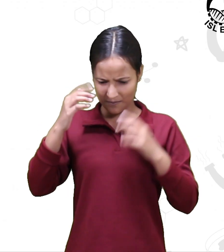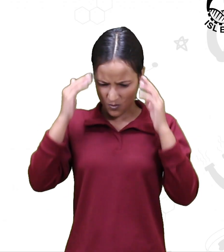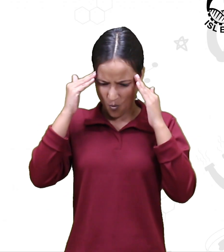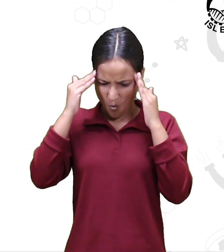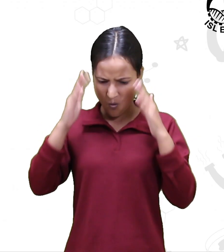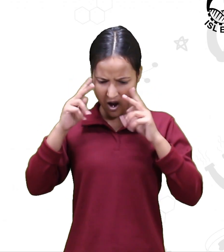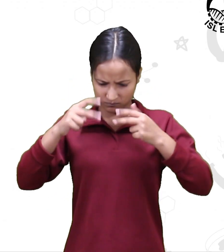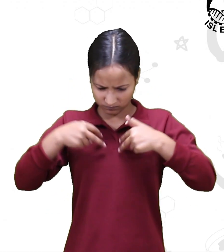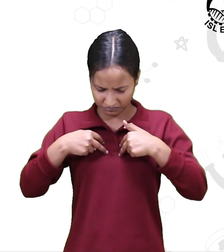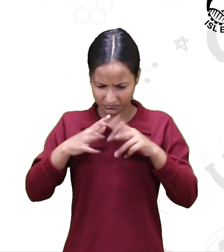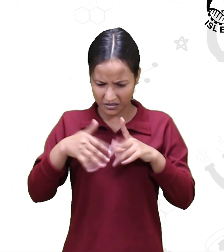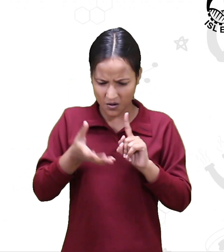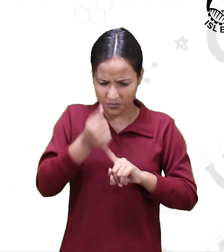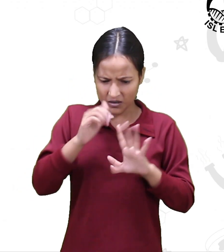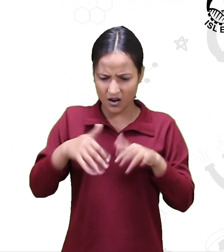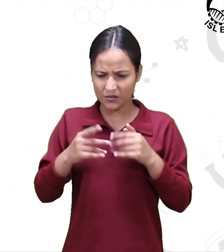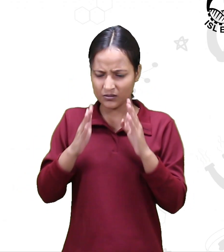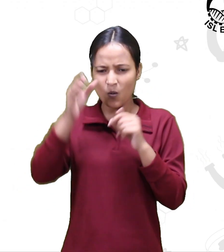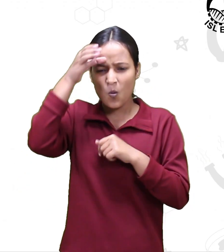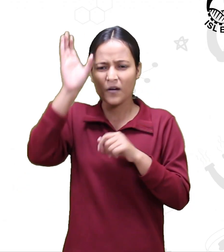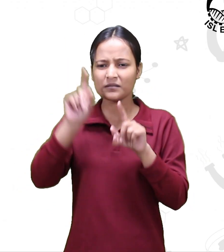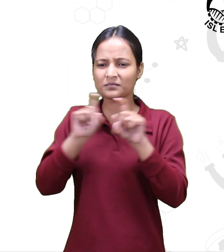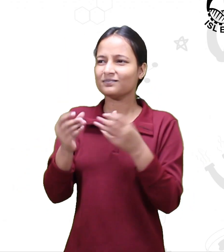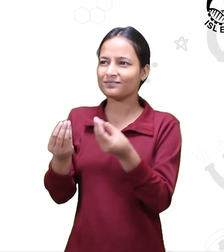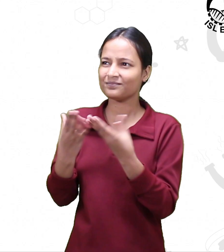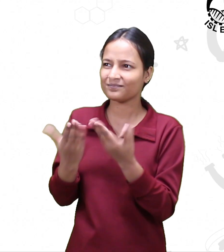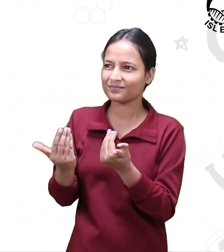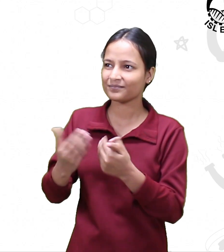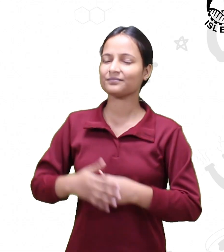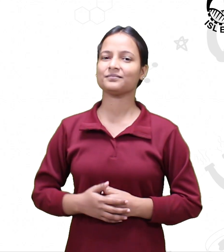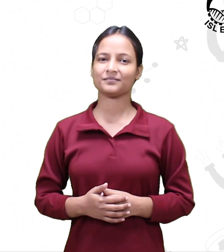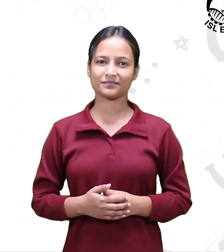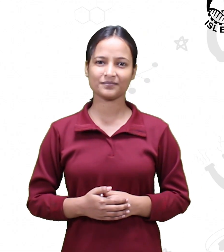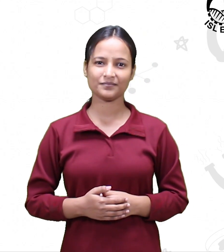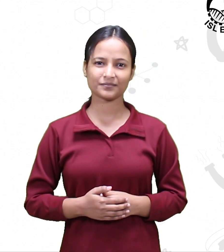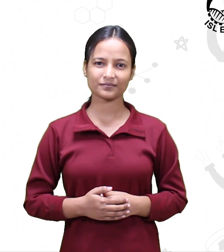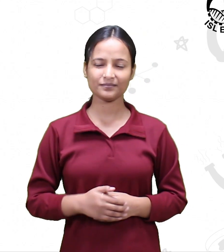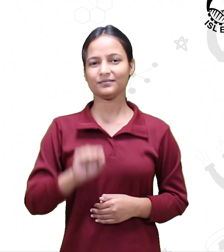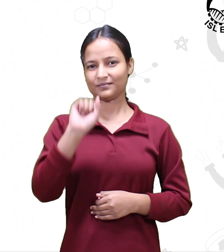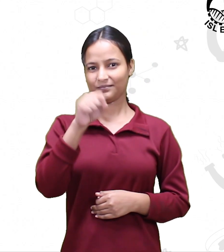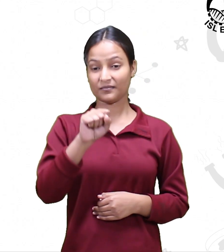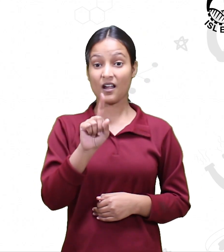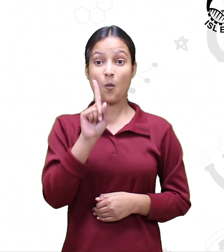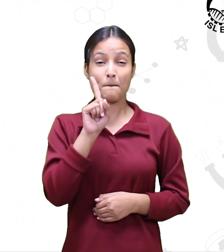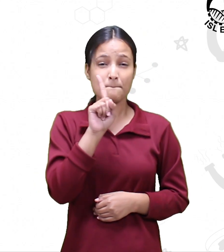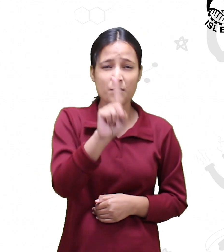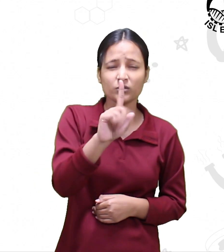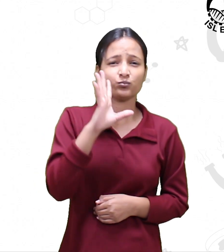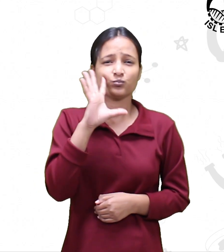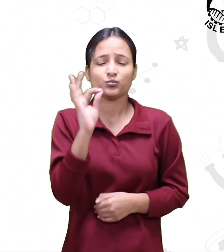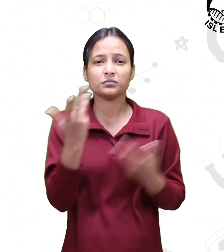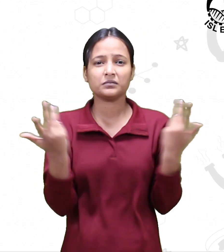to the body of knowledge that's been growing on that related to that concept or topic? Right. I think the best way is